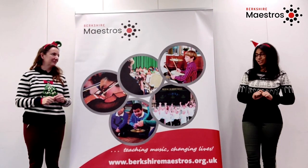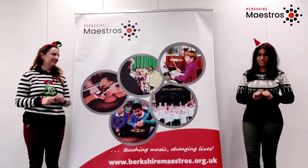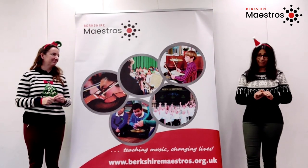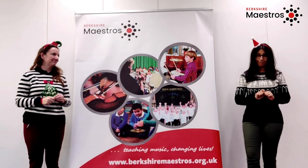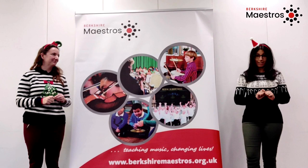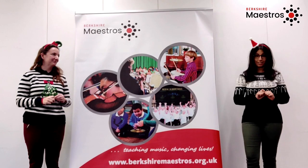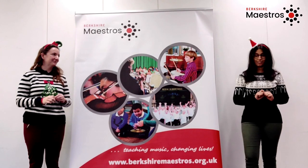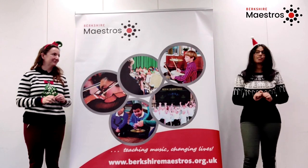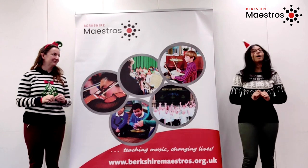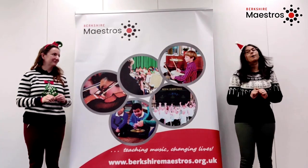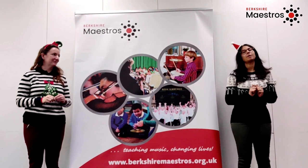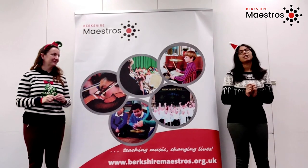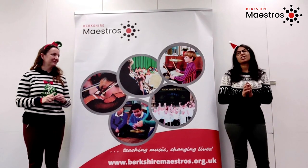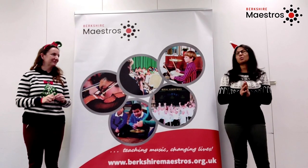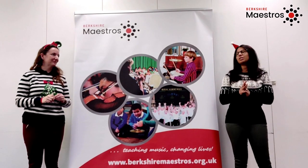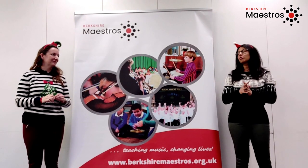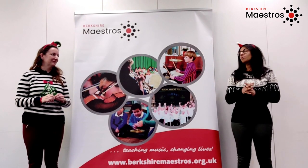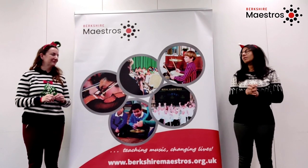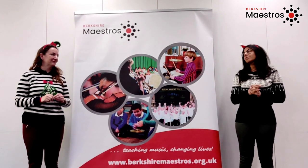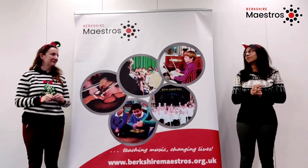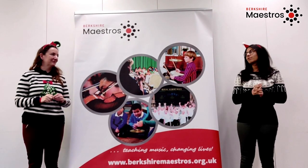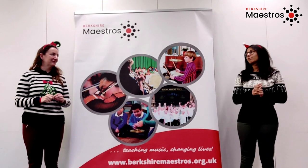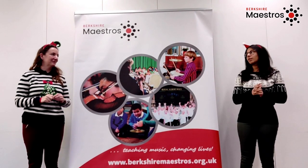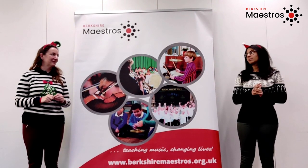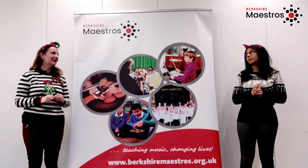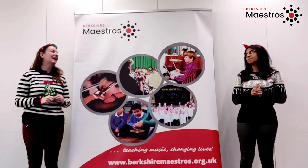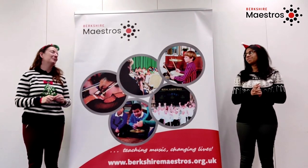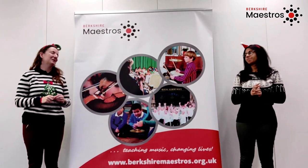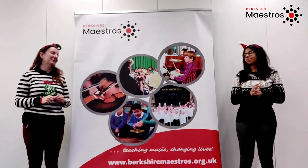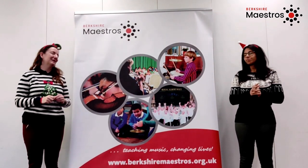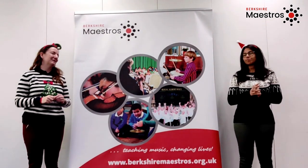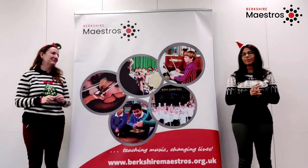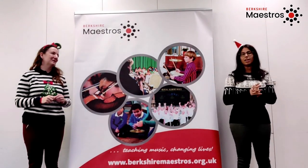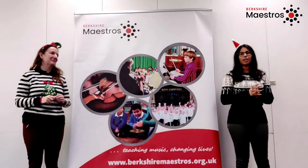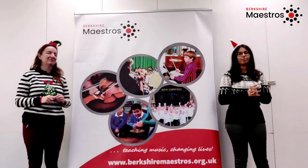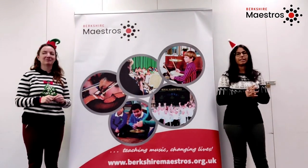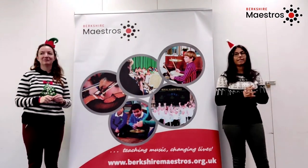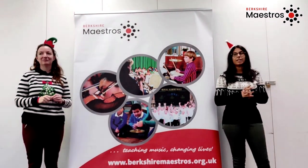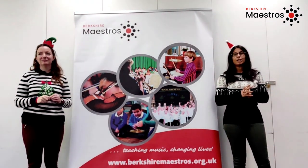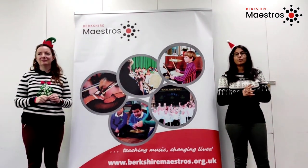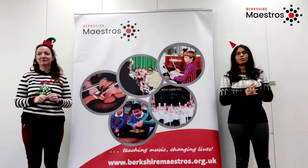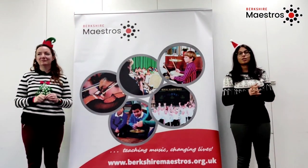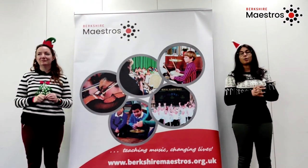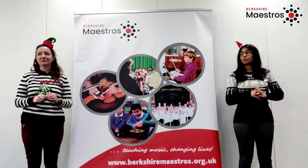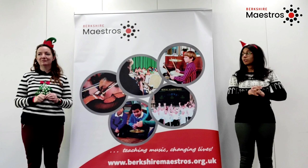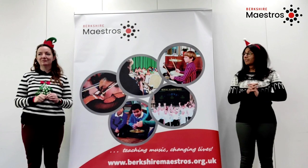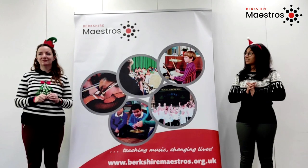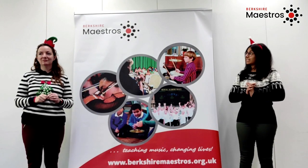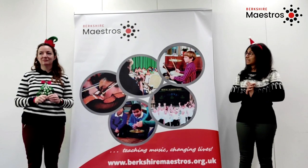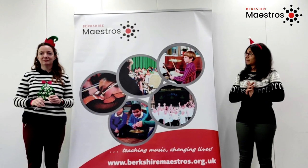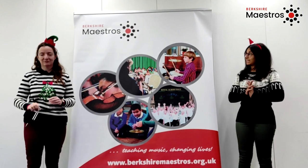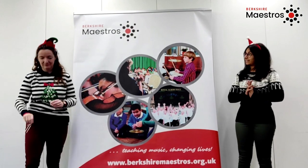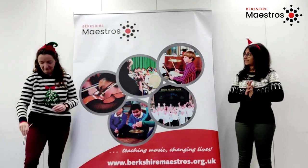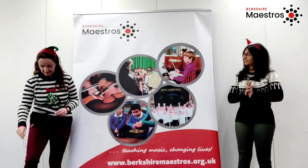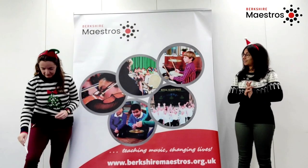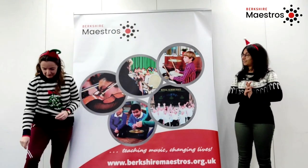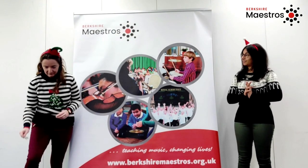actually, in fact. So, shall we just remind ourselves of the first bit? Absolutely. Lovely. So, could I have a scene, please?